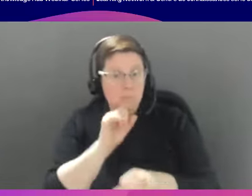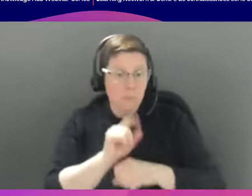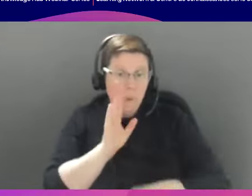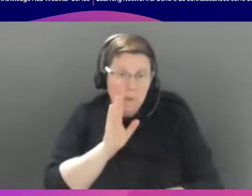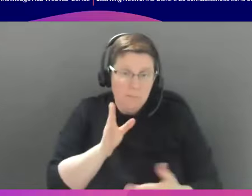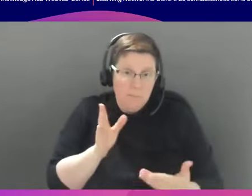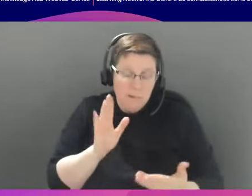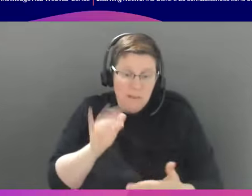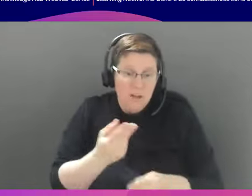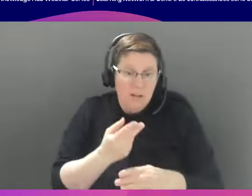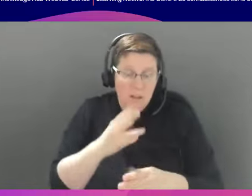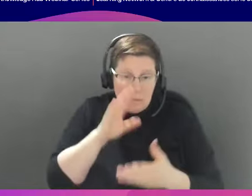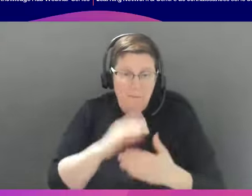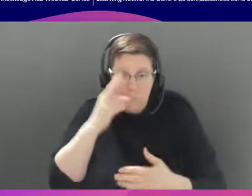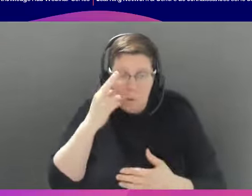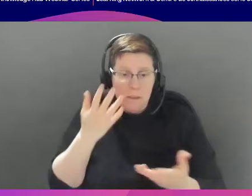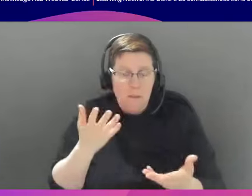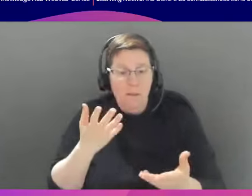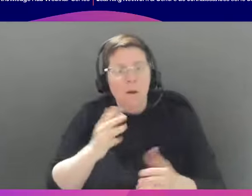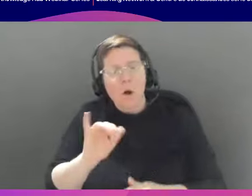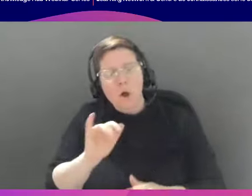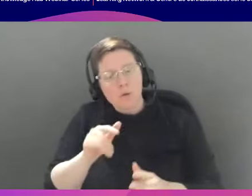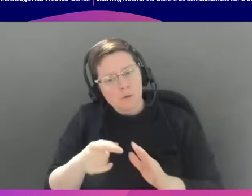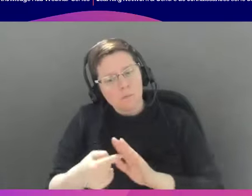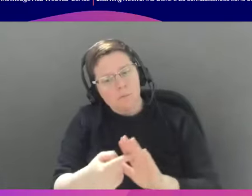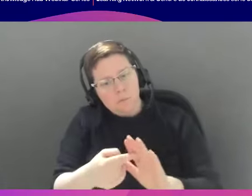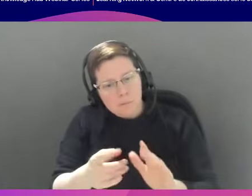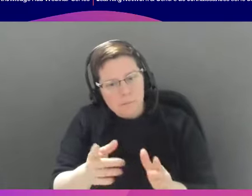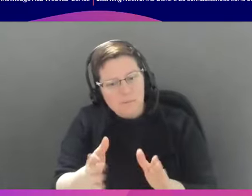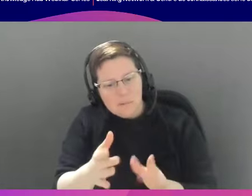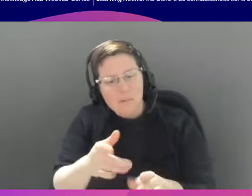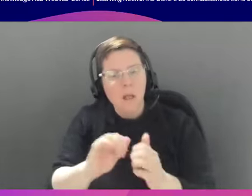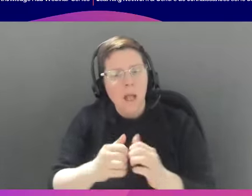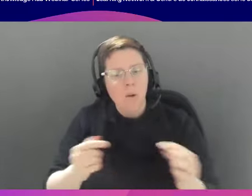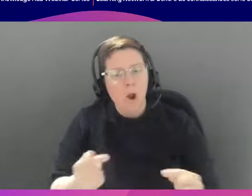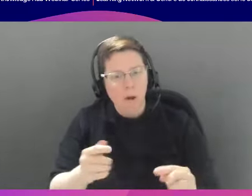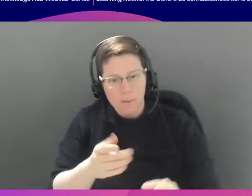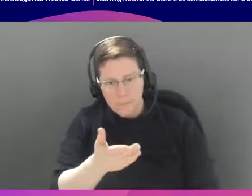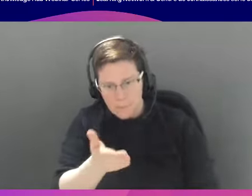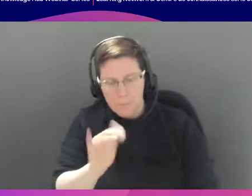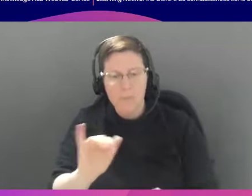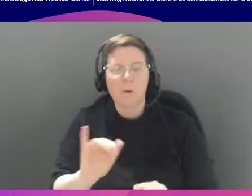many ways, but also how it harms them and how it harms the people around them.